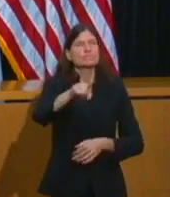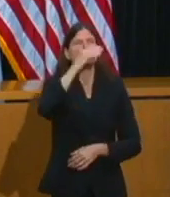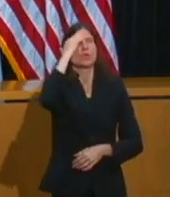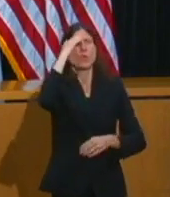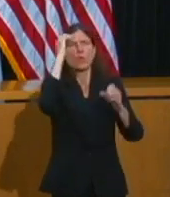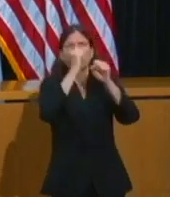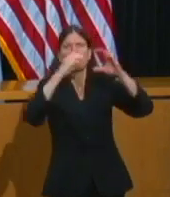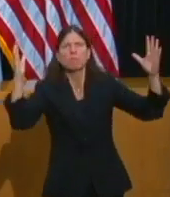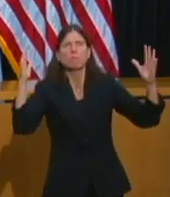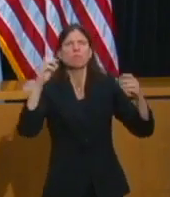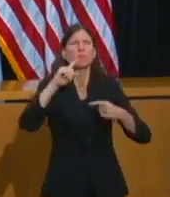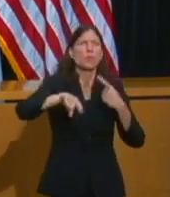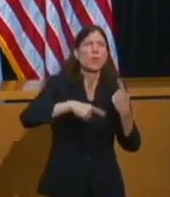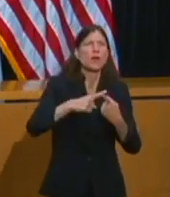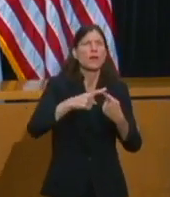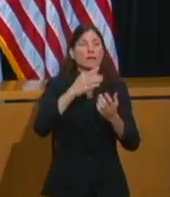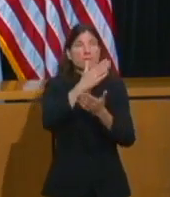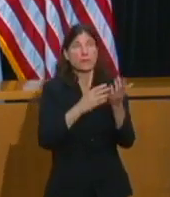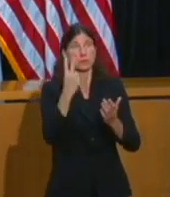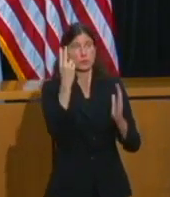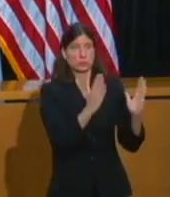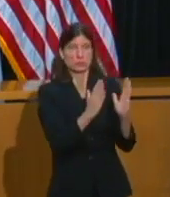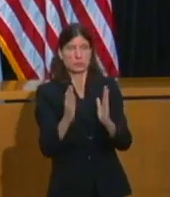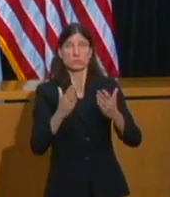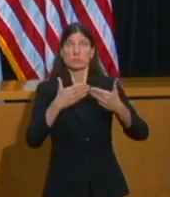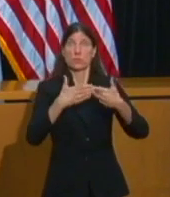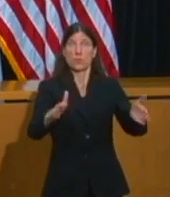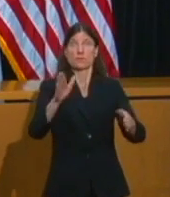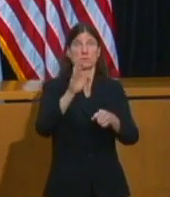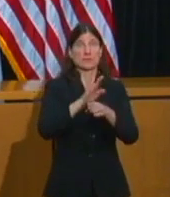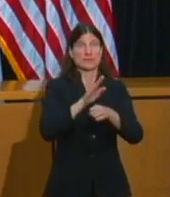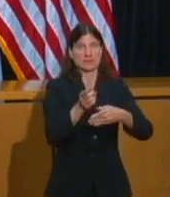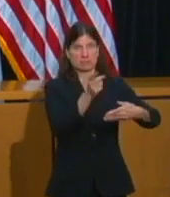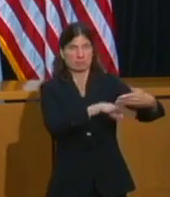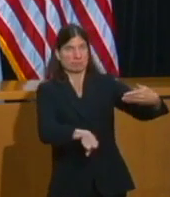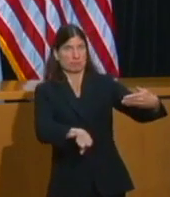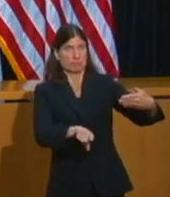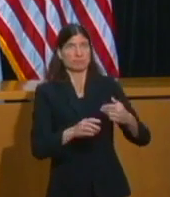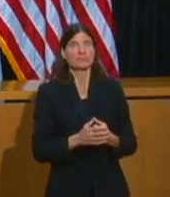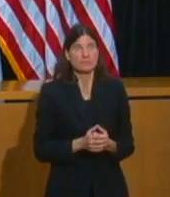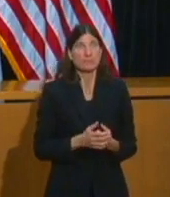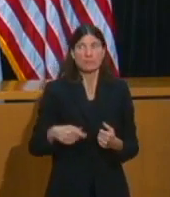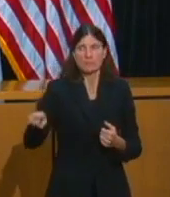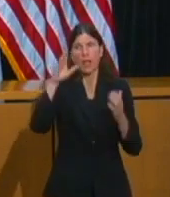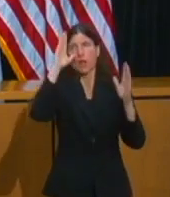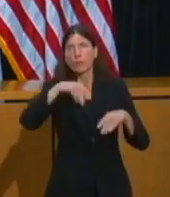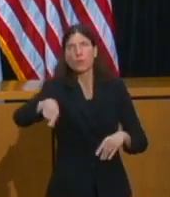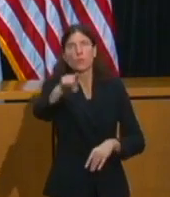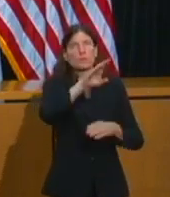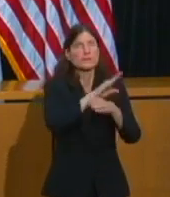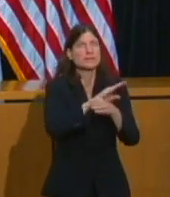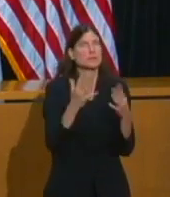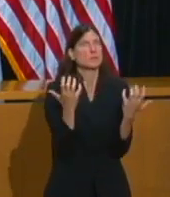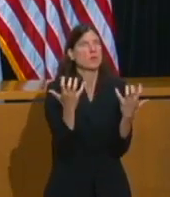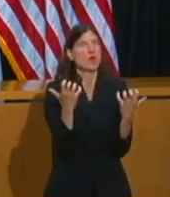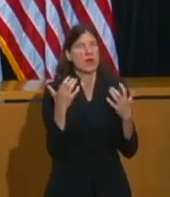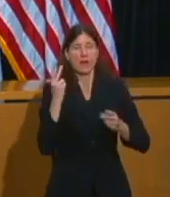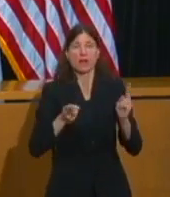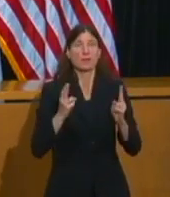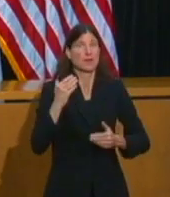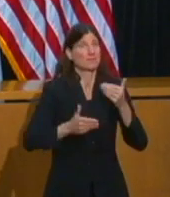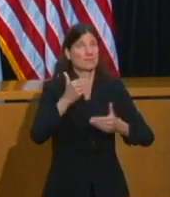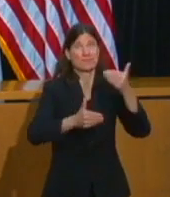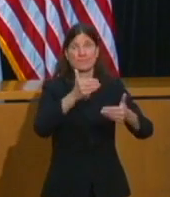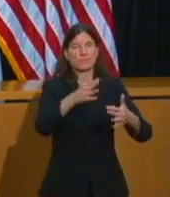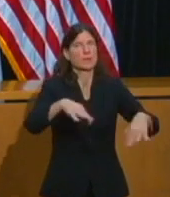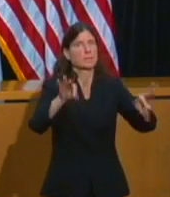to prepare for reopening and families are looking for guidance on services like childcare and summer camps. I think the information we have today will help